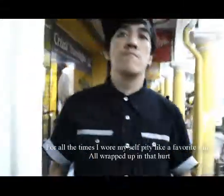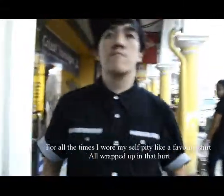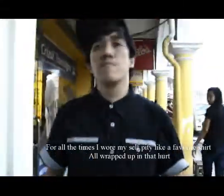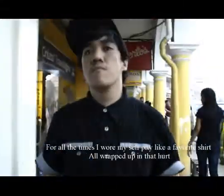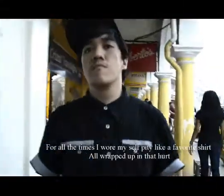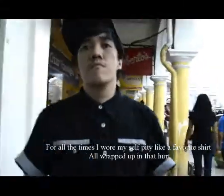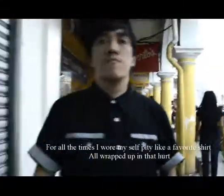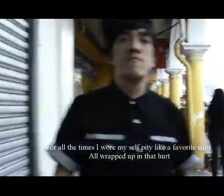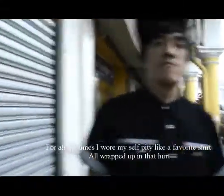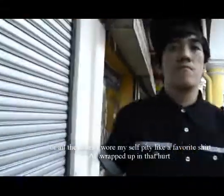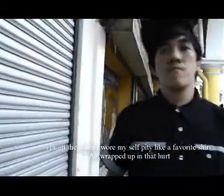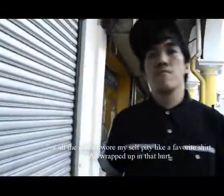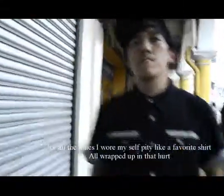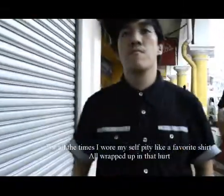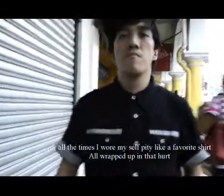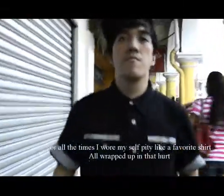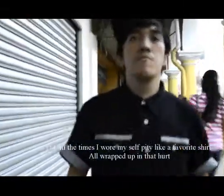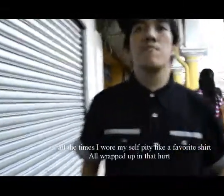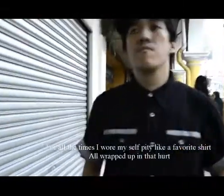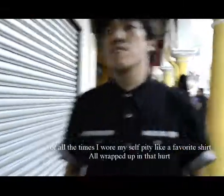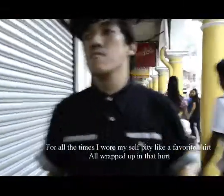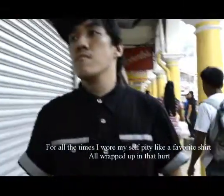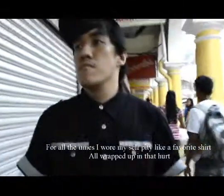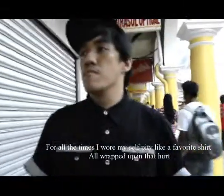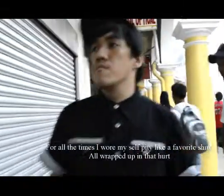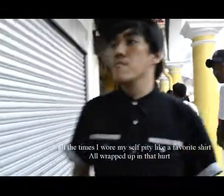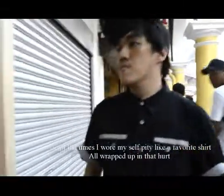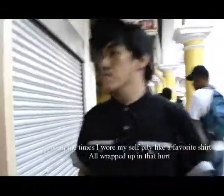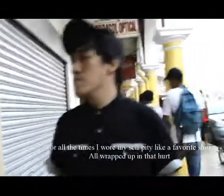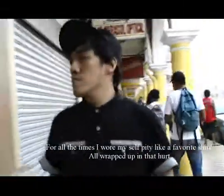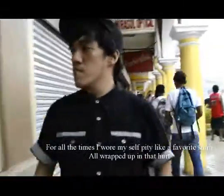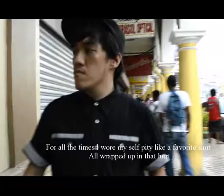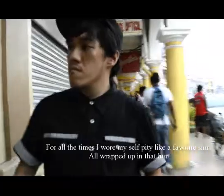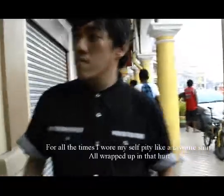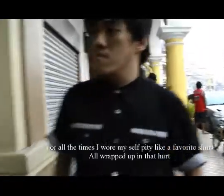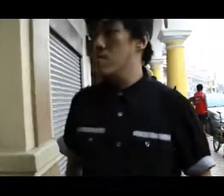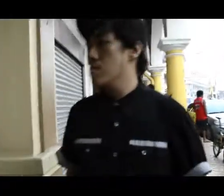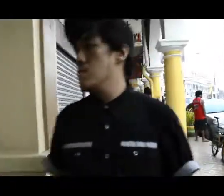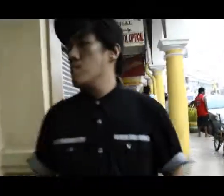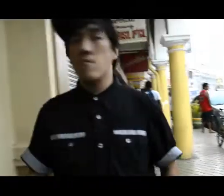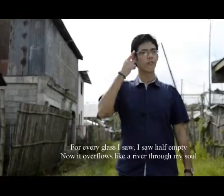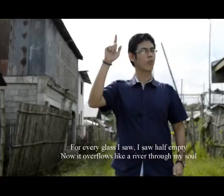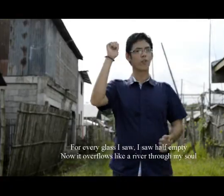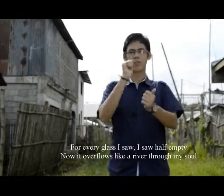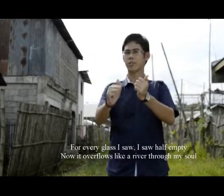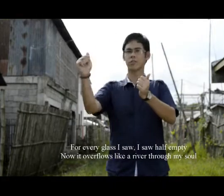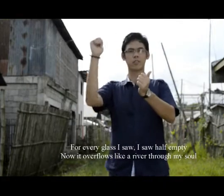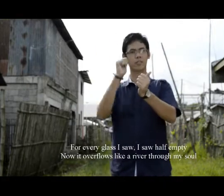shirt, all wrapped up in that hurt. For every